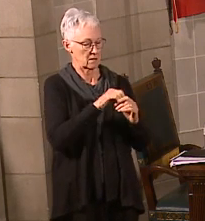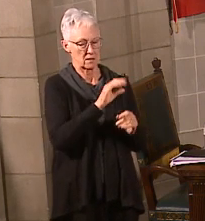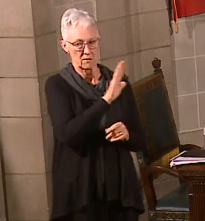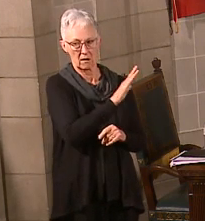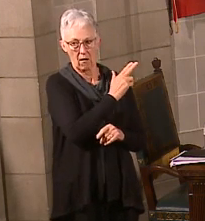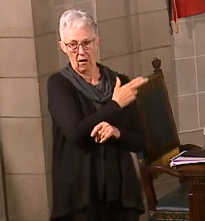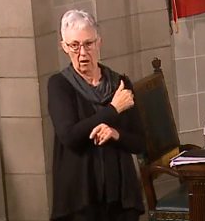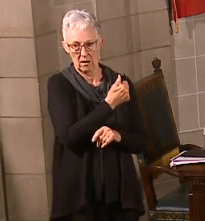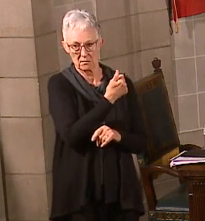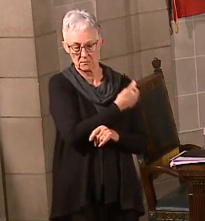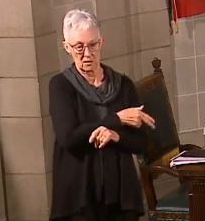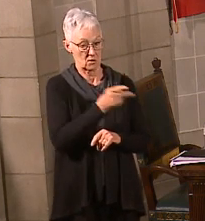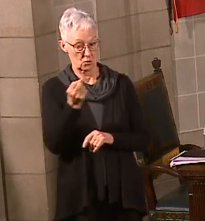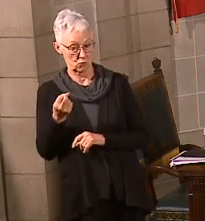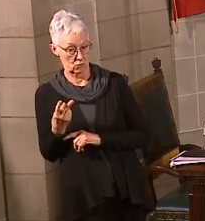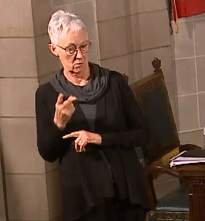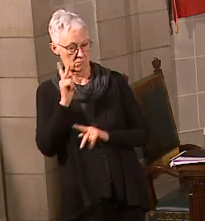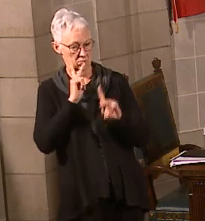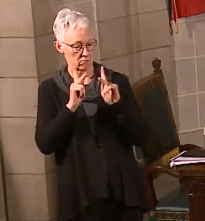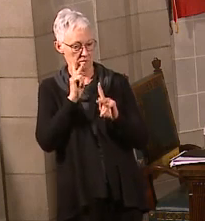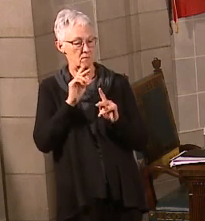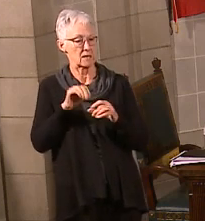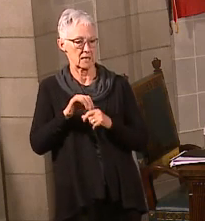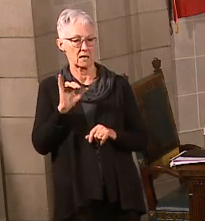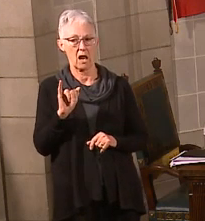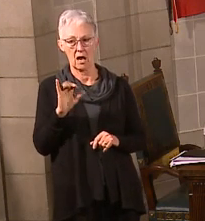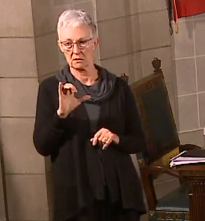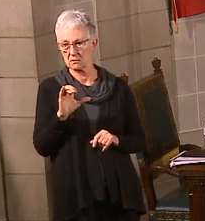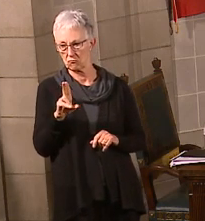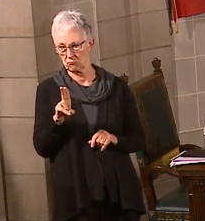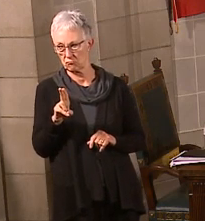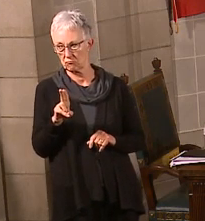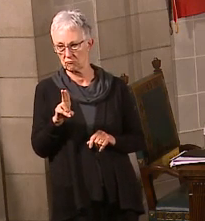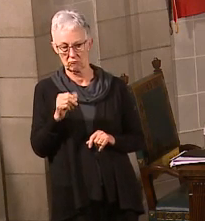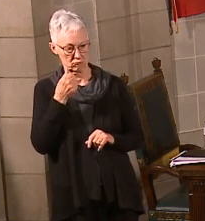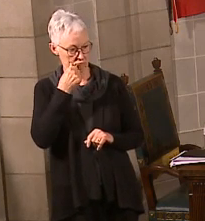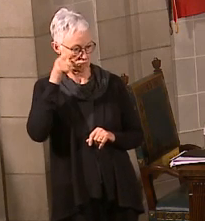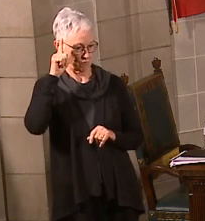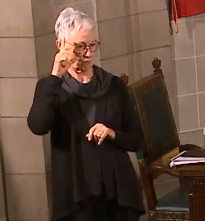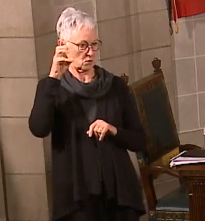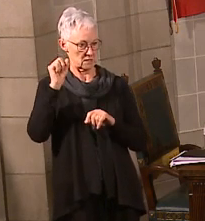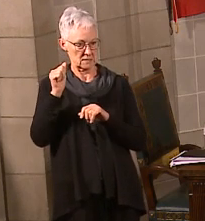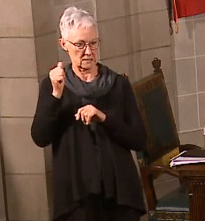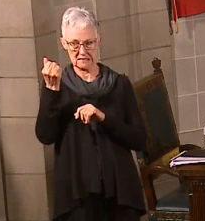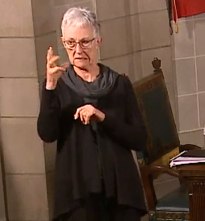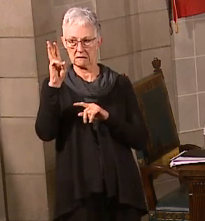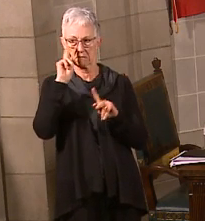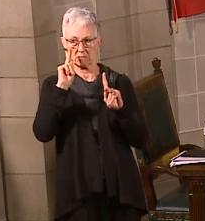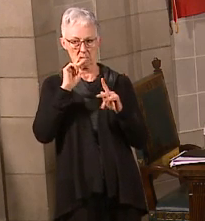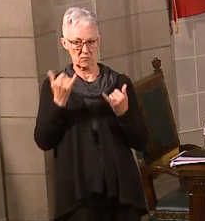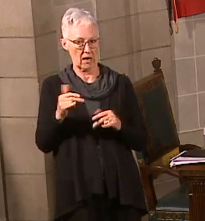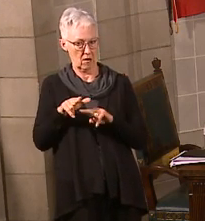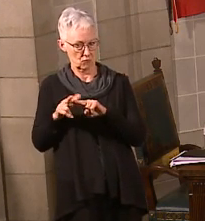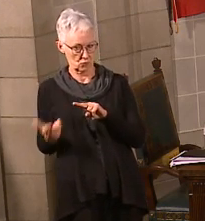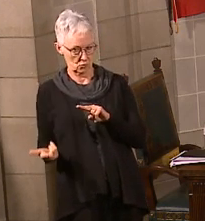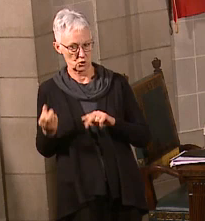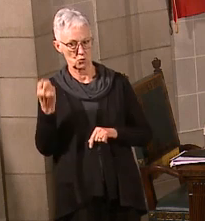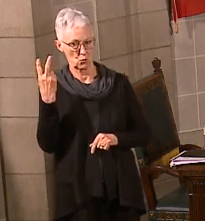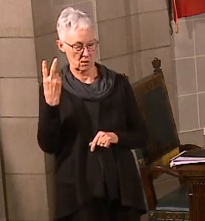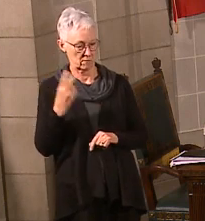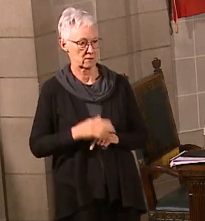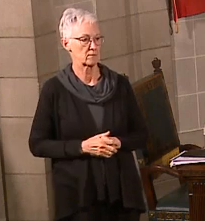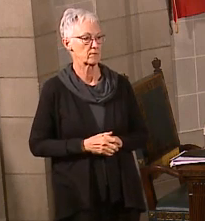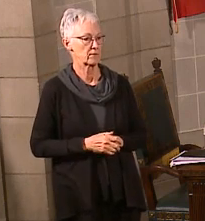ICU, which is down from about 16 from a day ago. They have 8